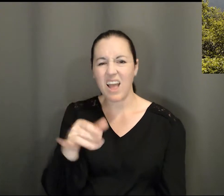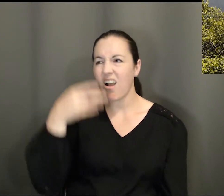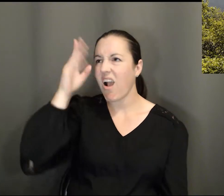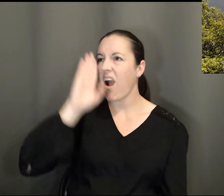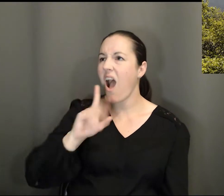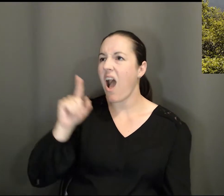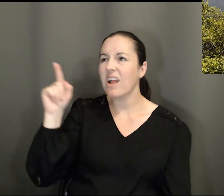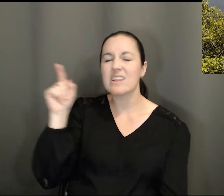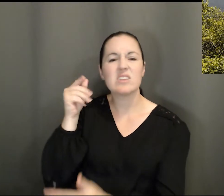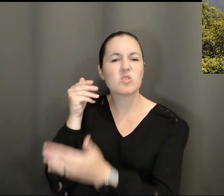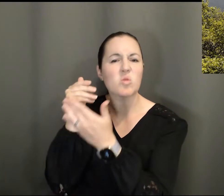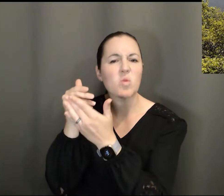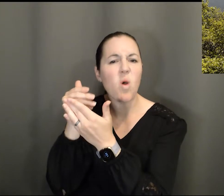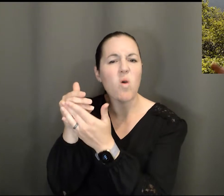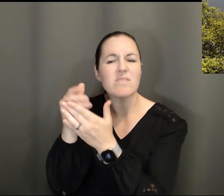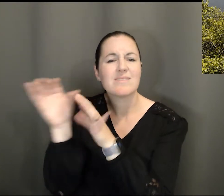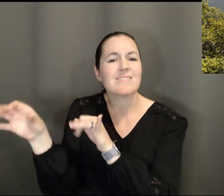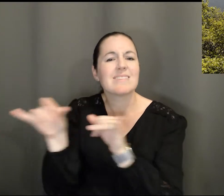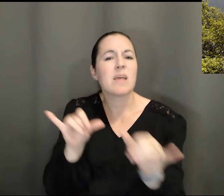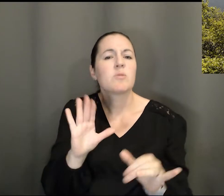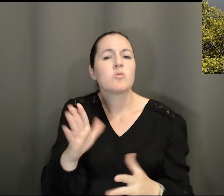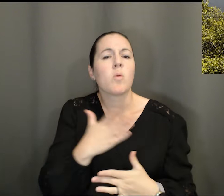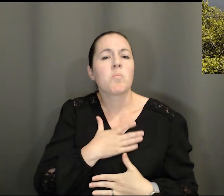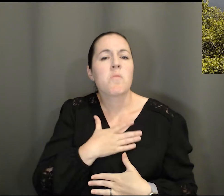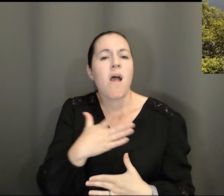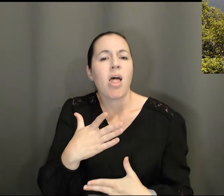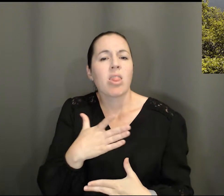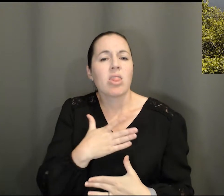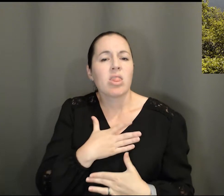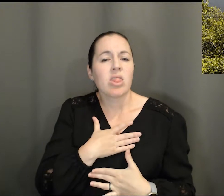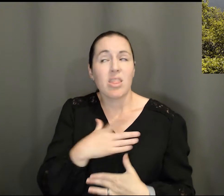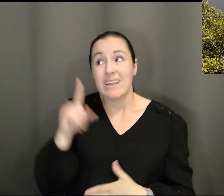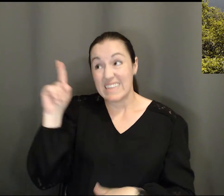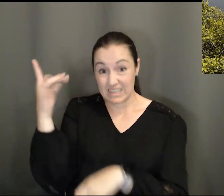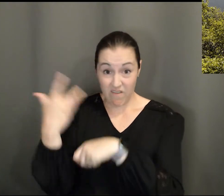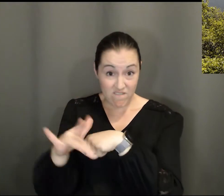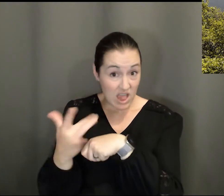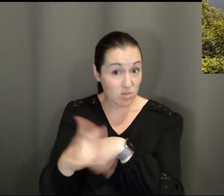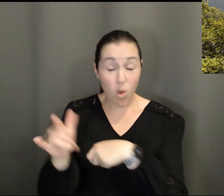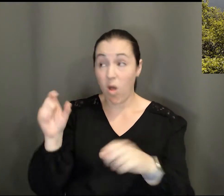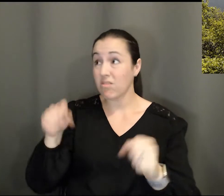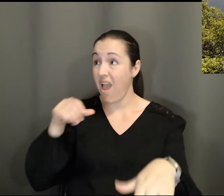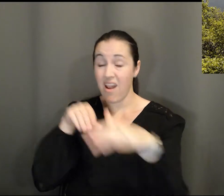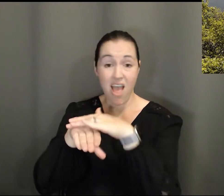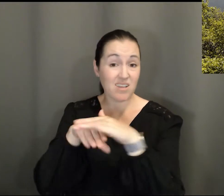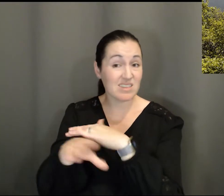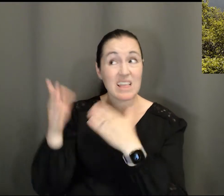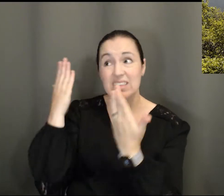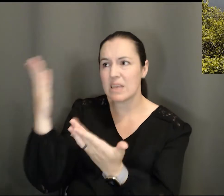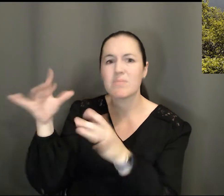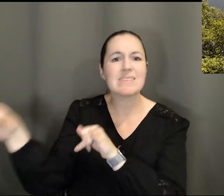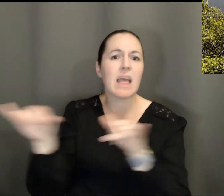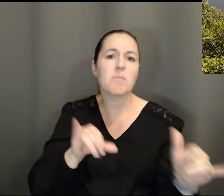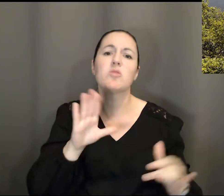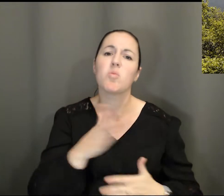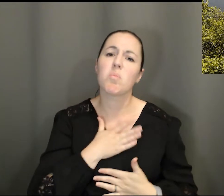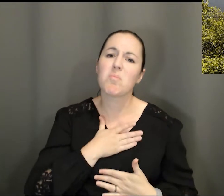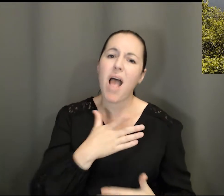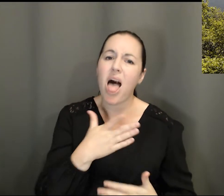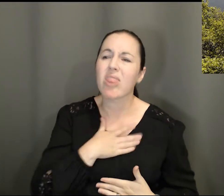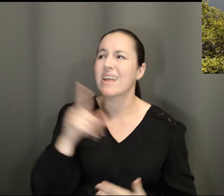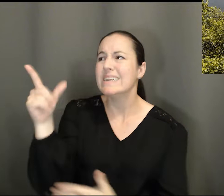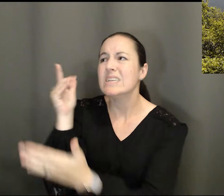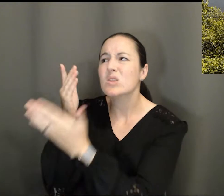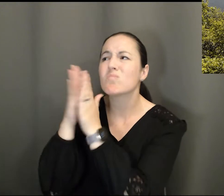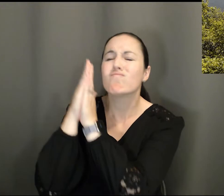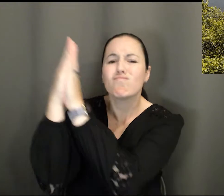as available and accessible as the air you breathe. That's how close he is. In those times when you don't know what to say to him, you don't have a